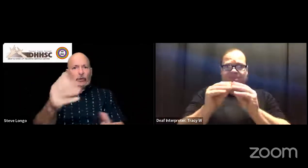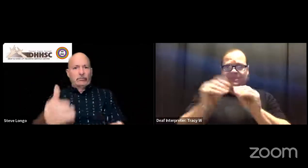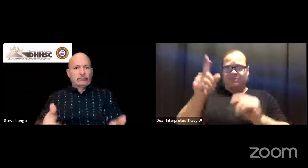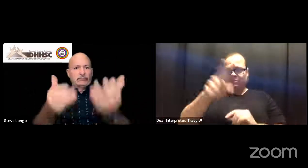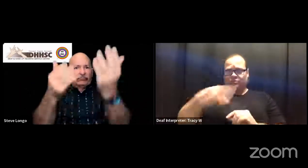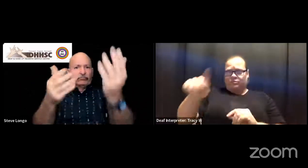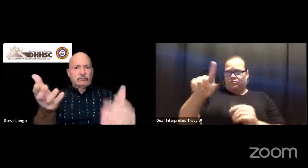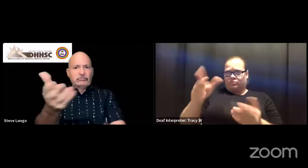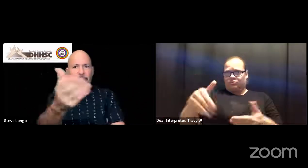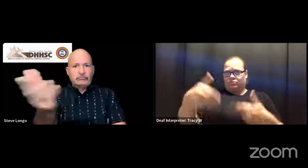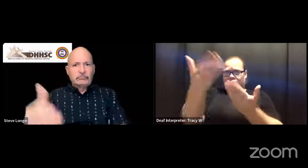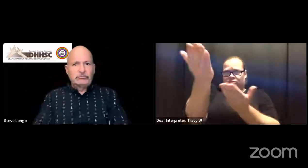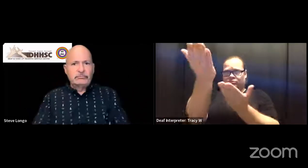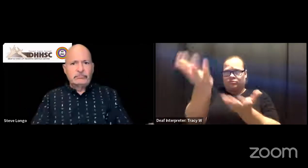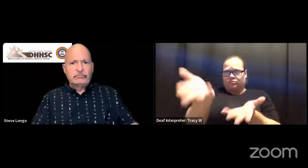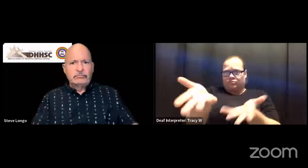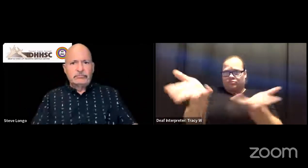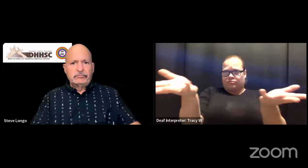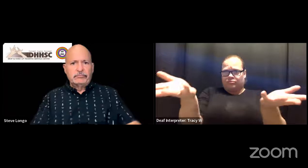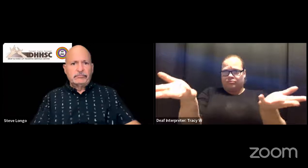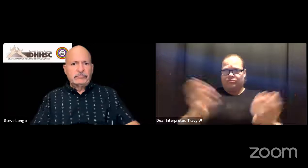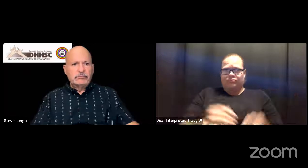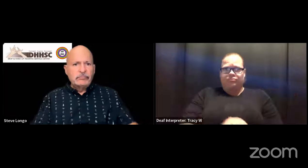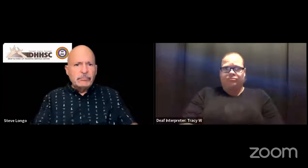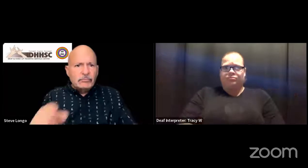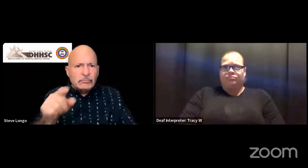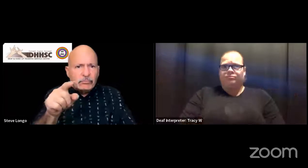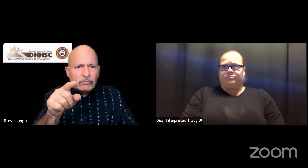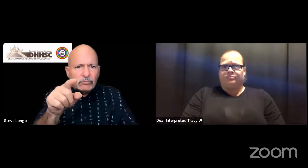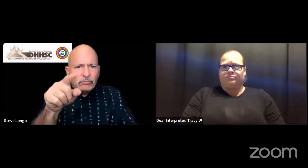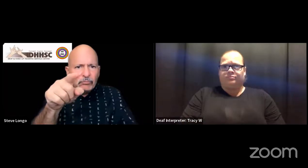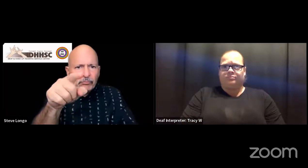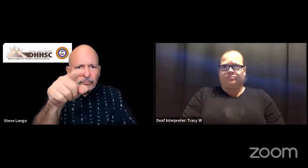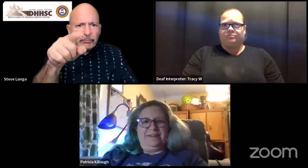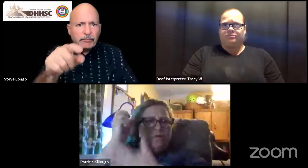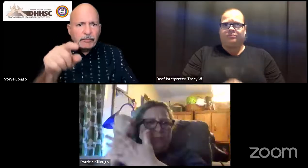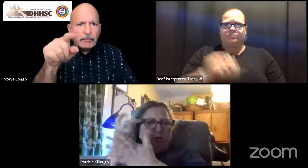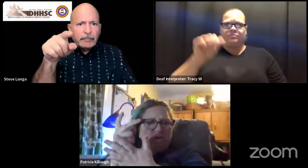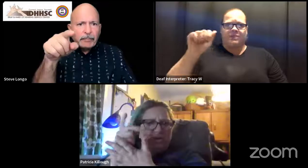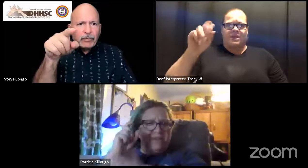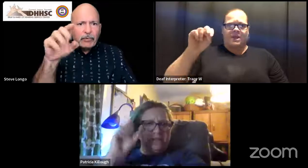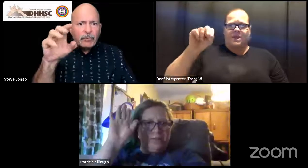I would like a motion to adjourn.